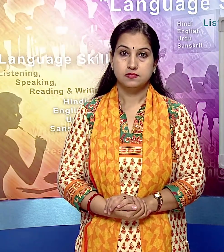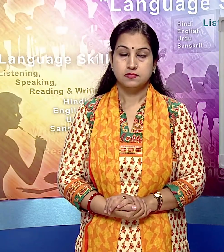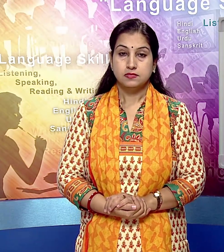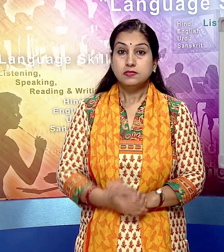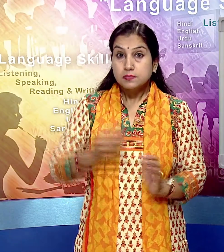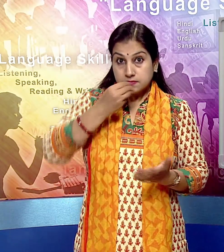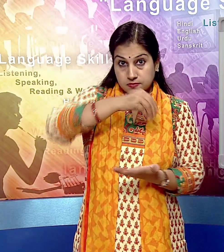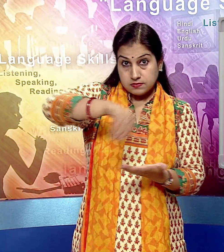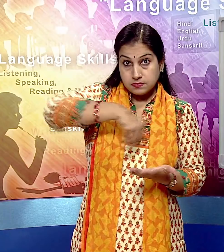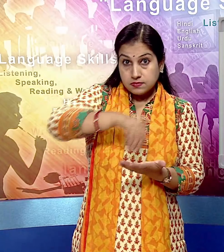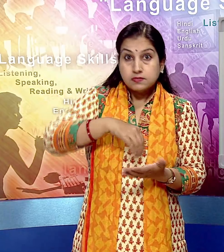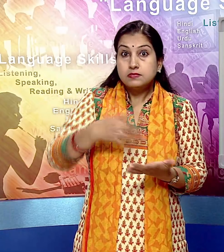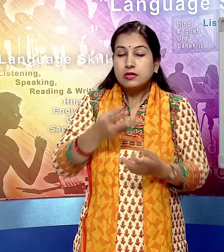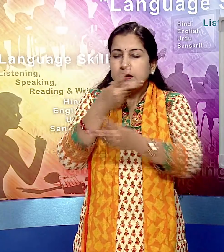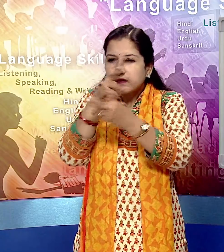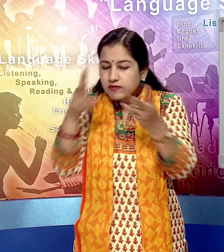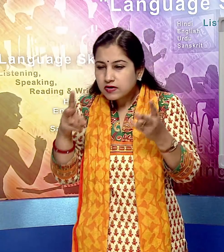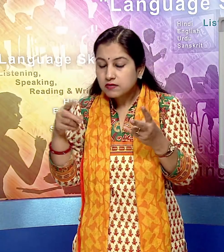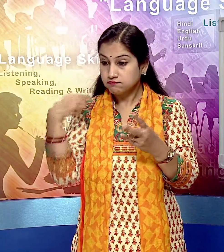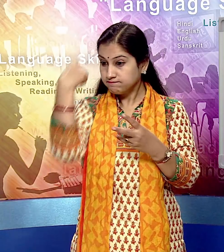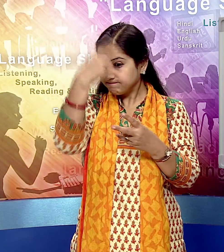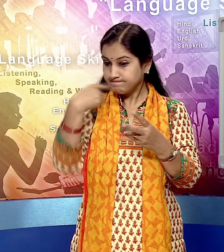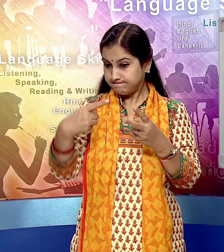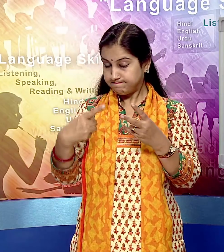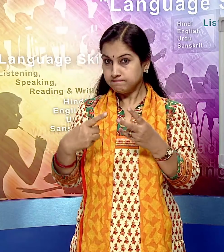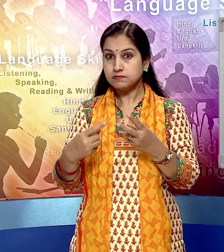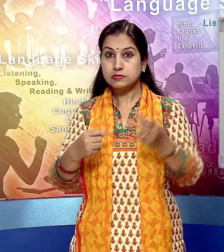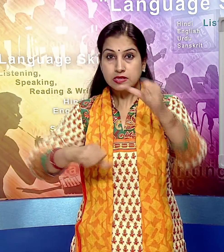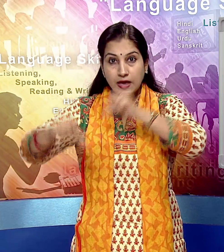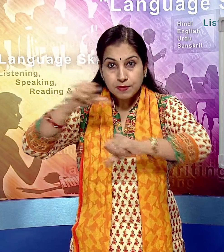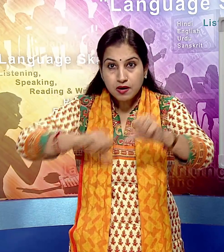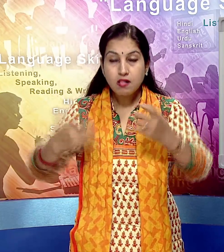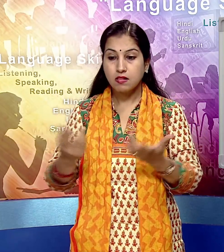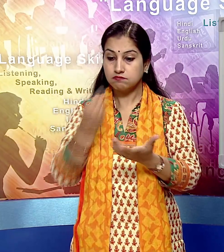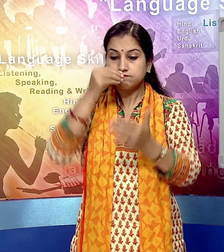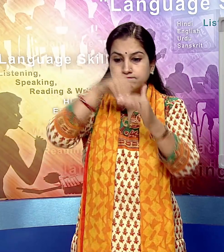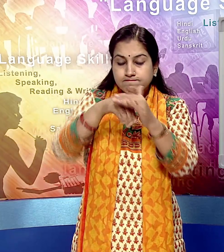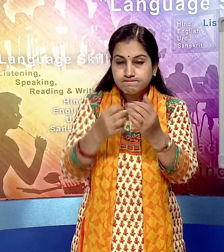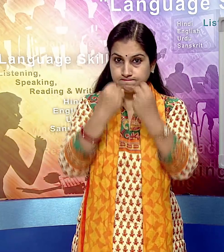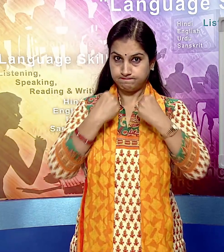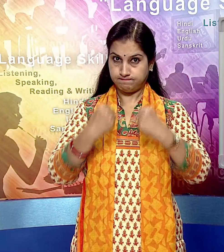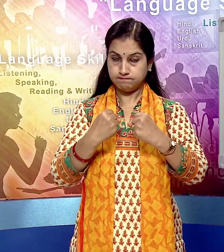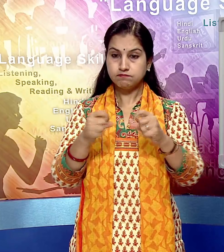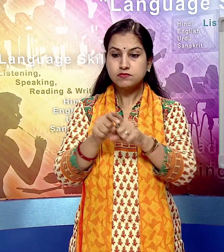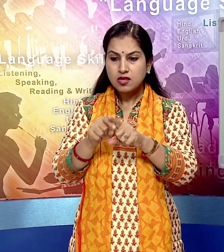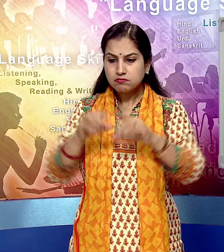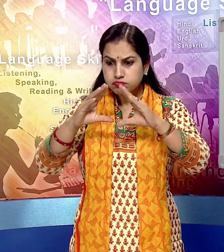Cooking brings several physical, chemical, nutritional, and sensory changes in